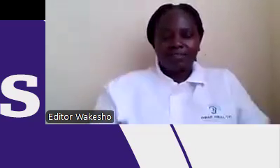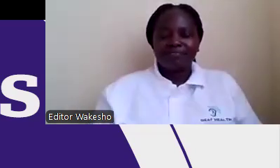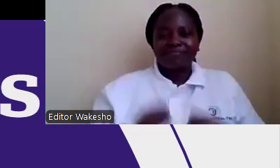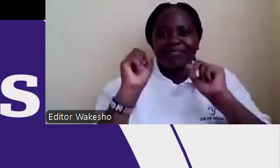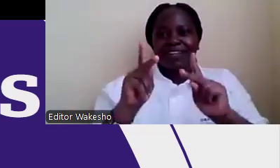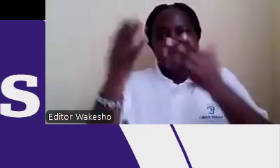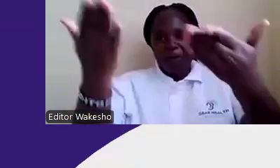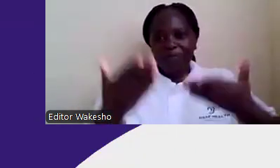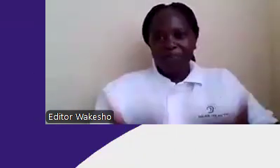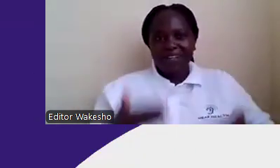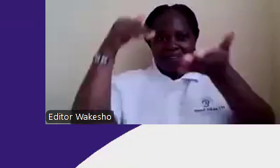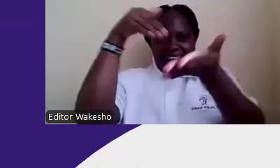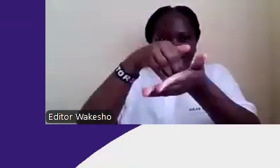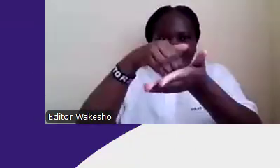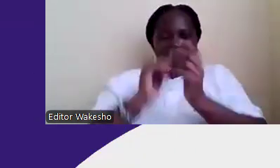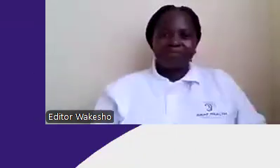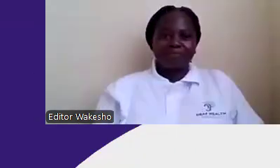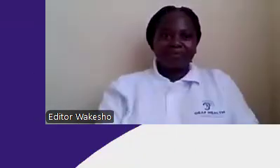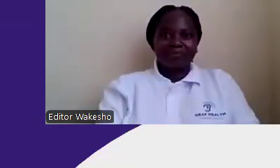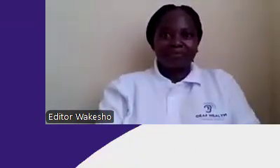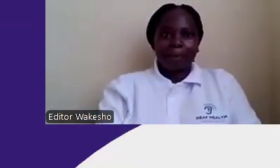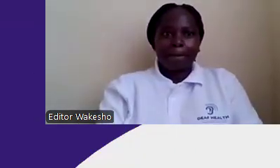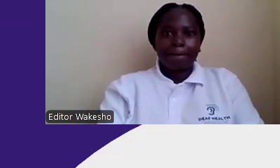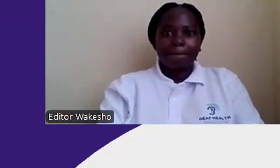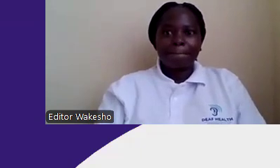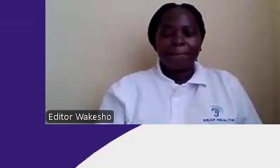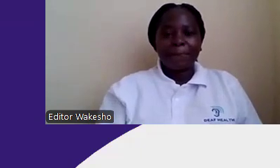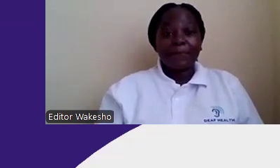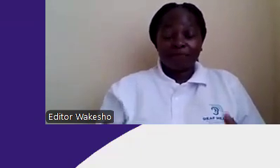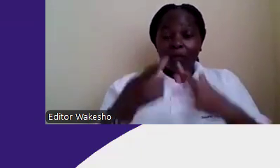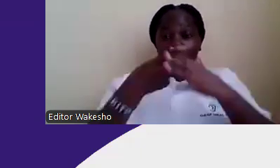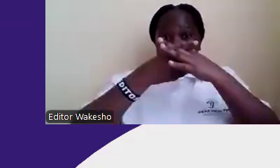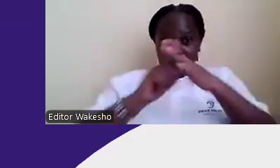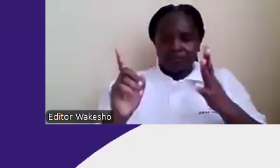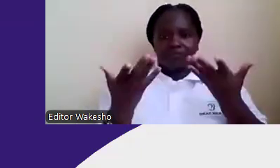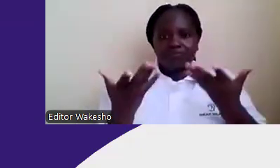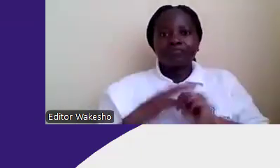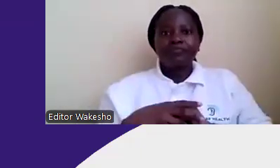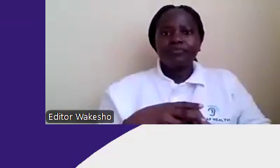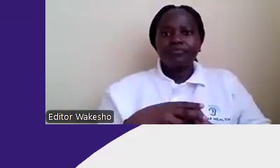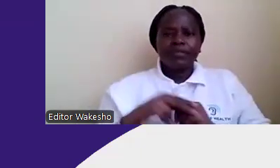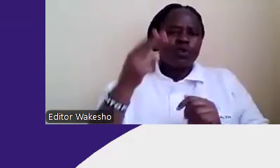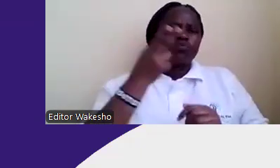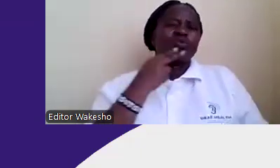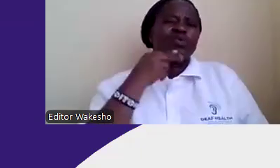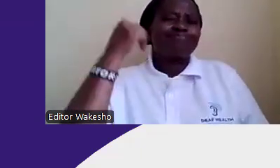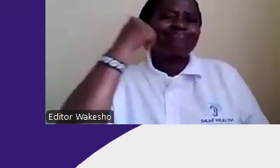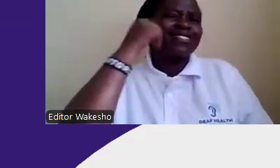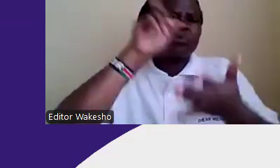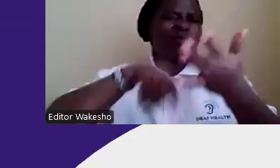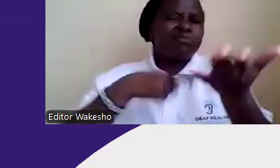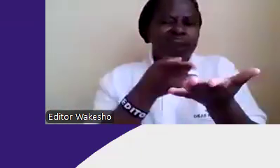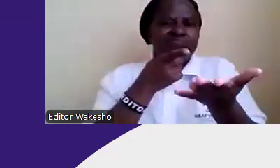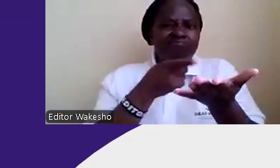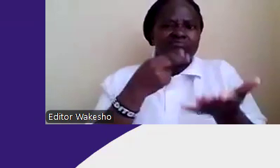sana. All right, so we begin with a definition. What is